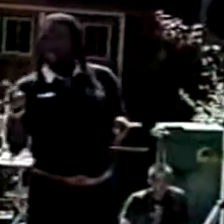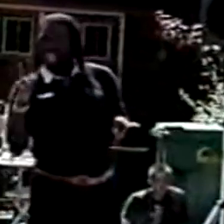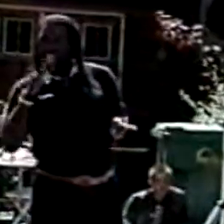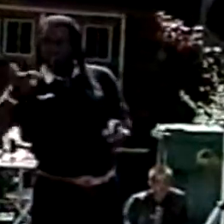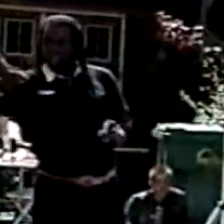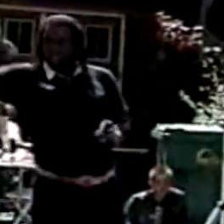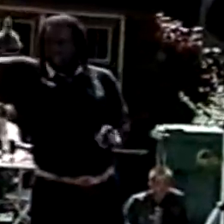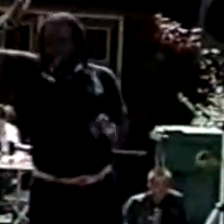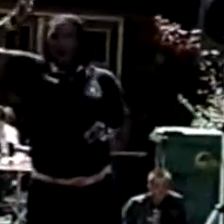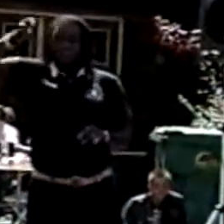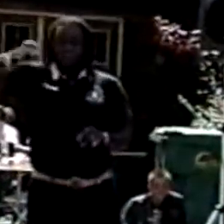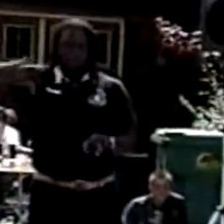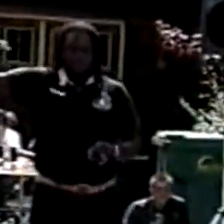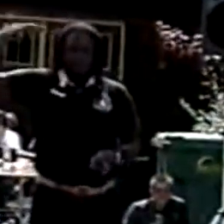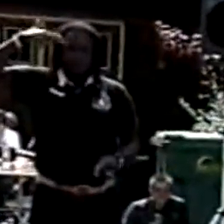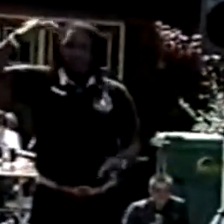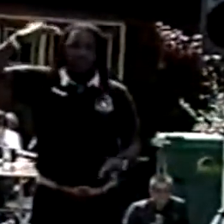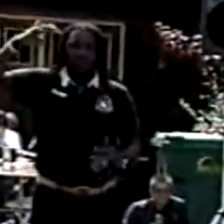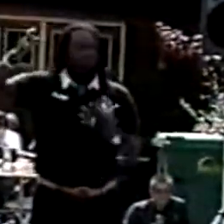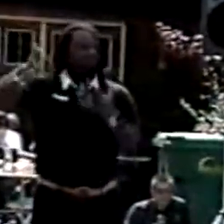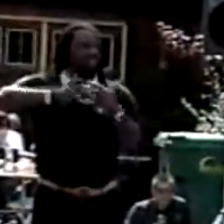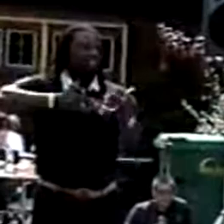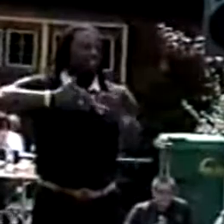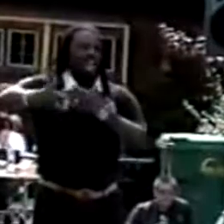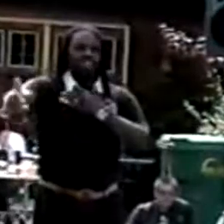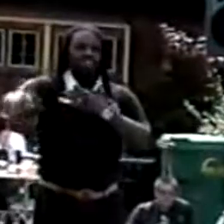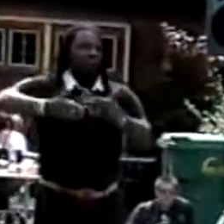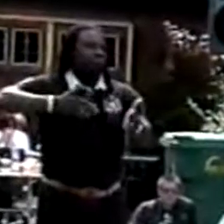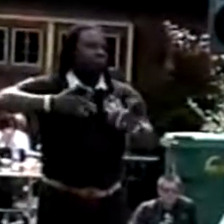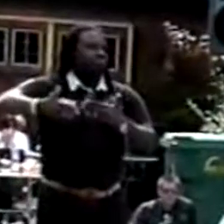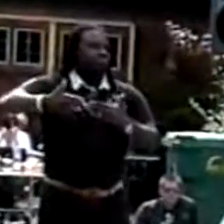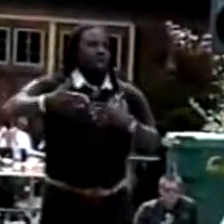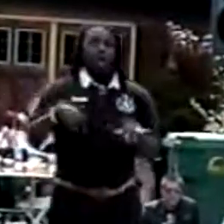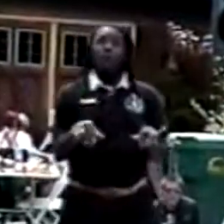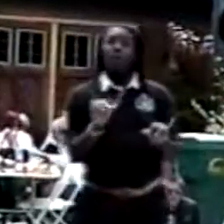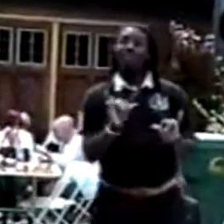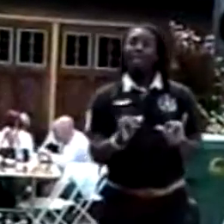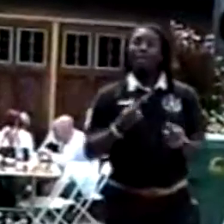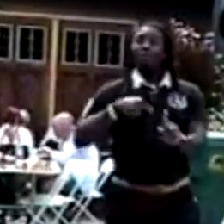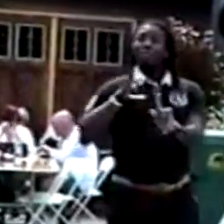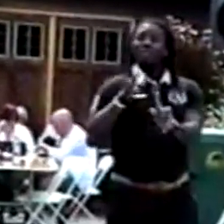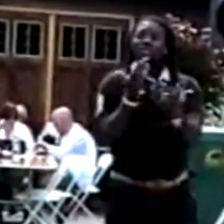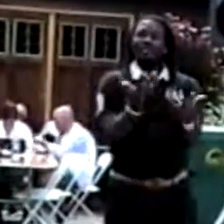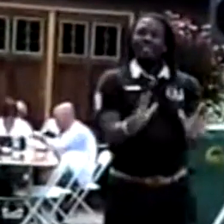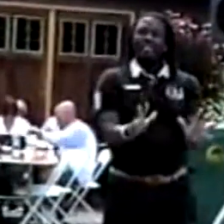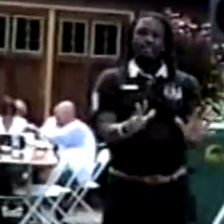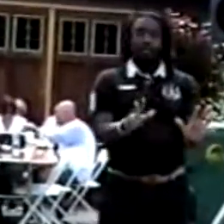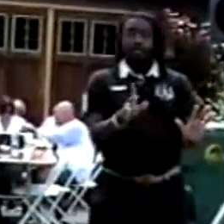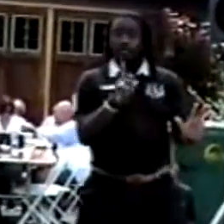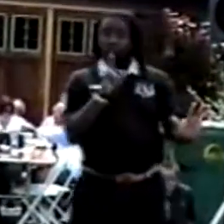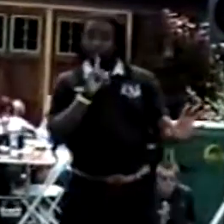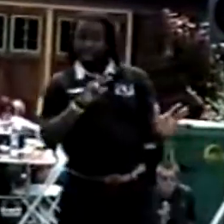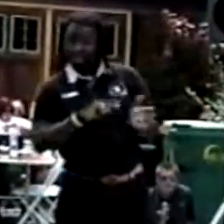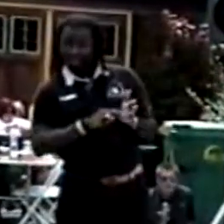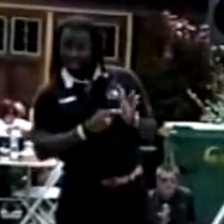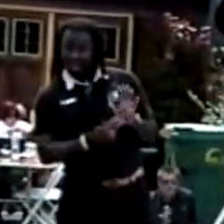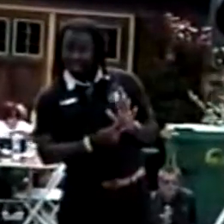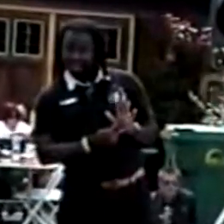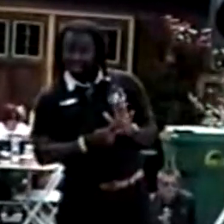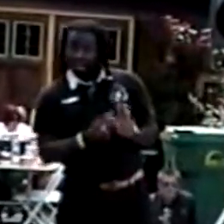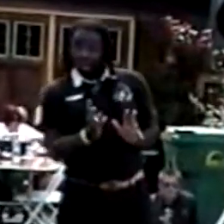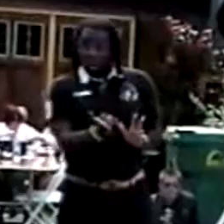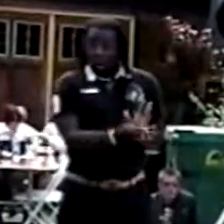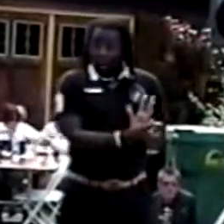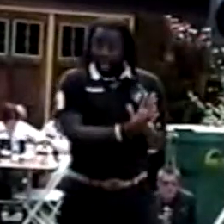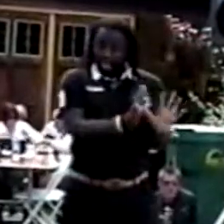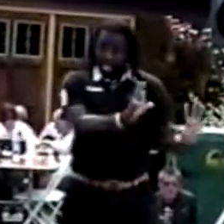shoot them in the chest or the head. We will stay till the mission is complete means after we steal your